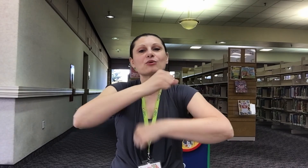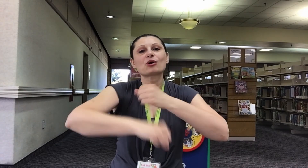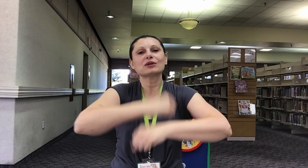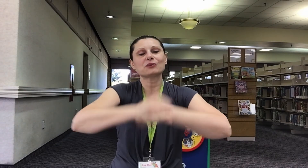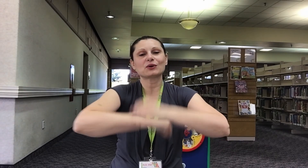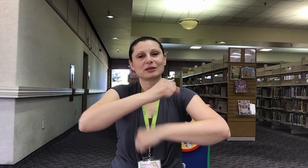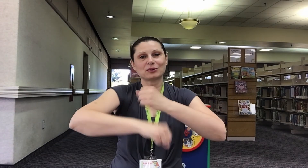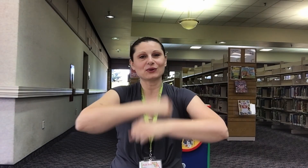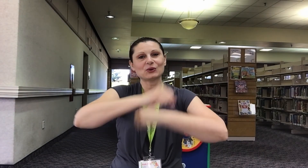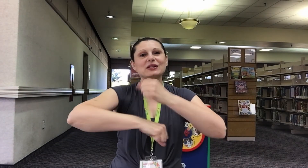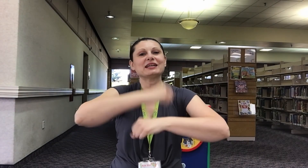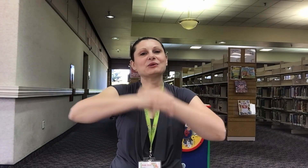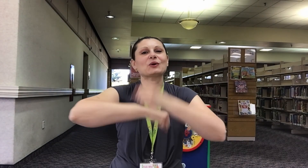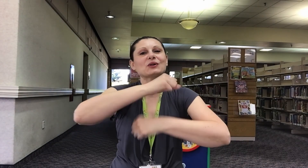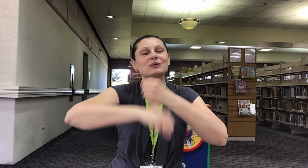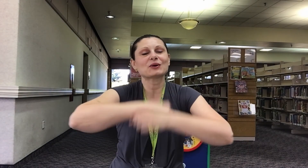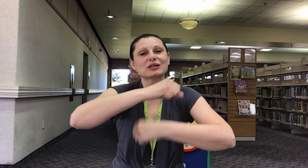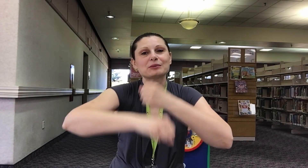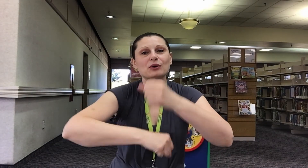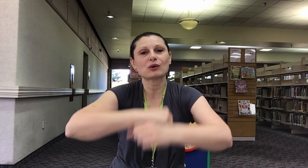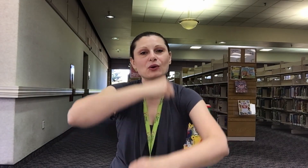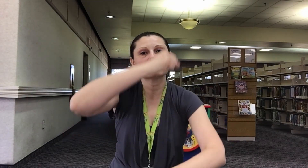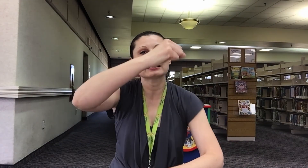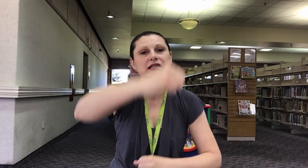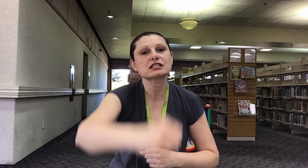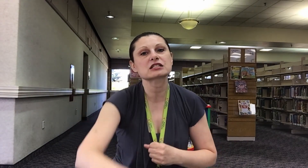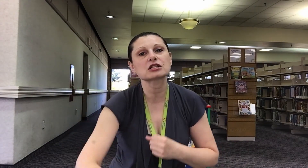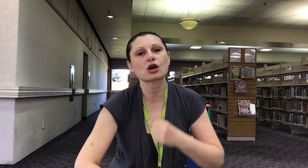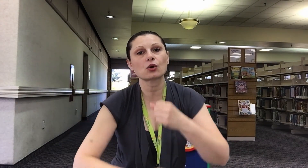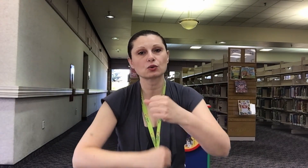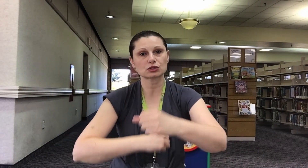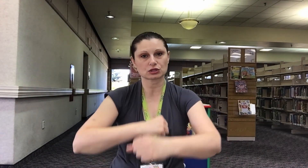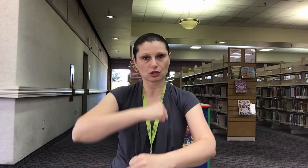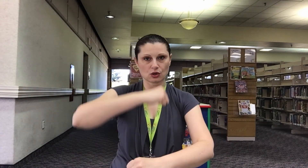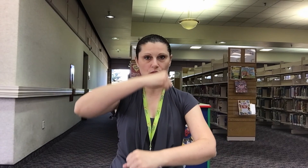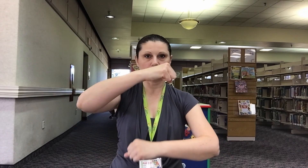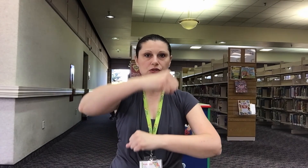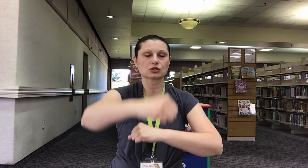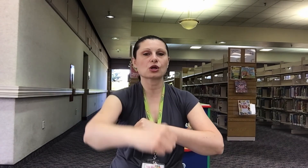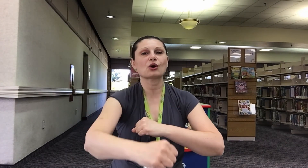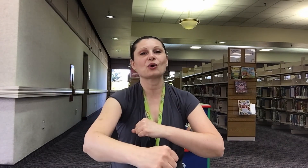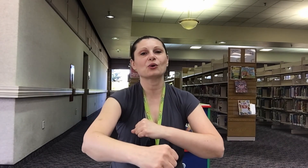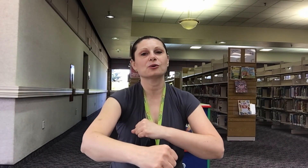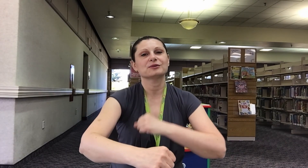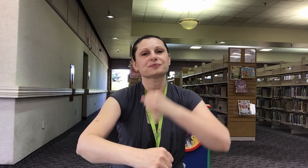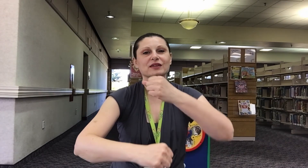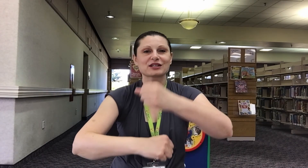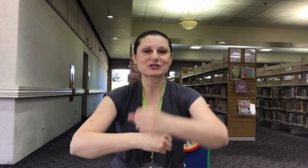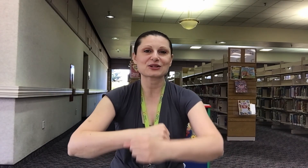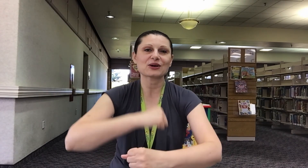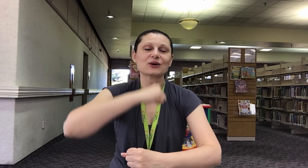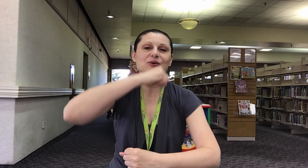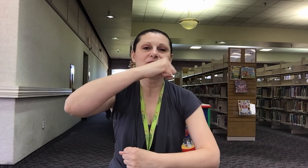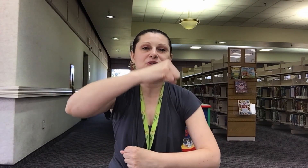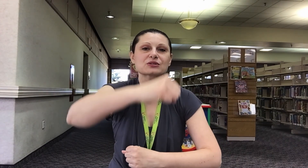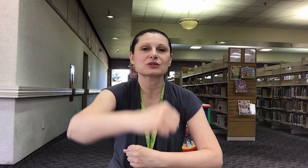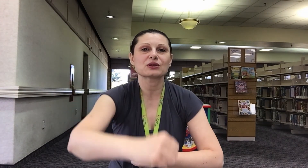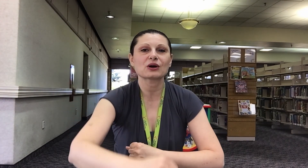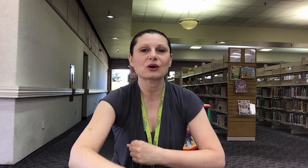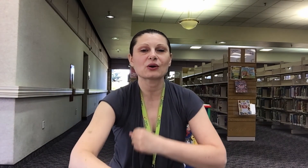Roly, Roly Poly, Roly, Roly Poly, slow, slow, slow, slow, slow,